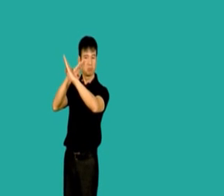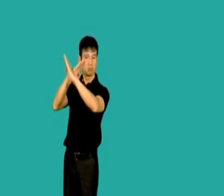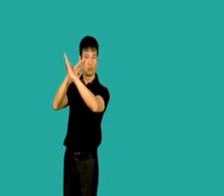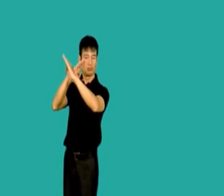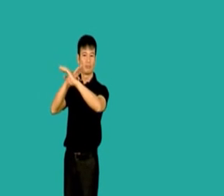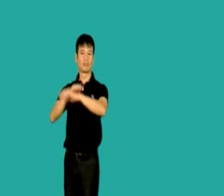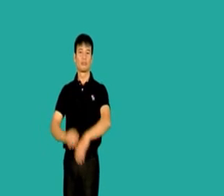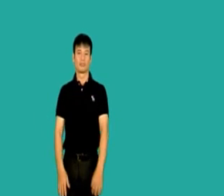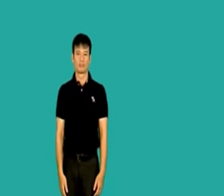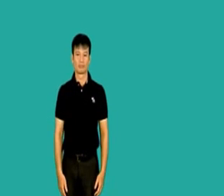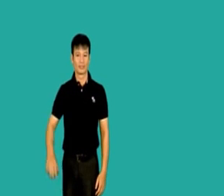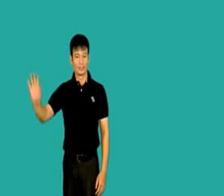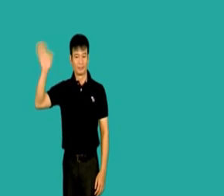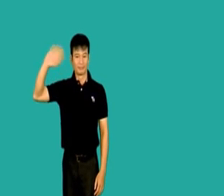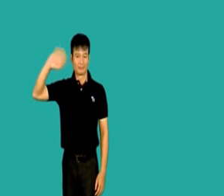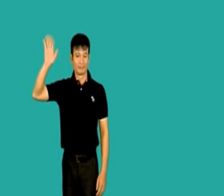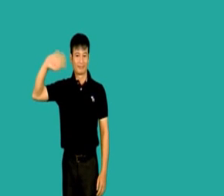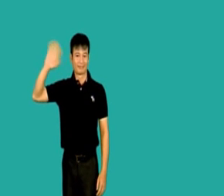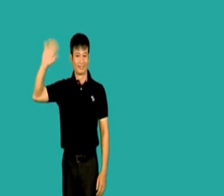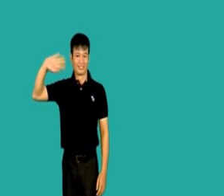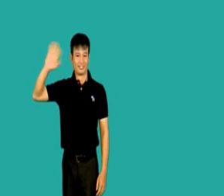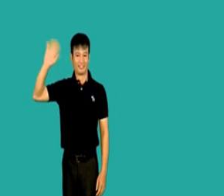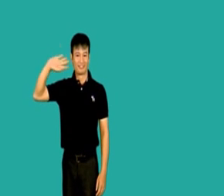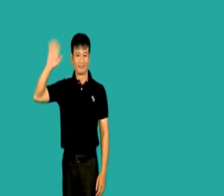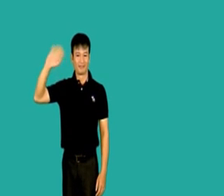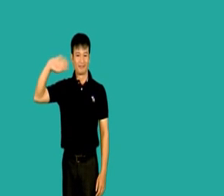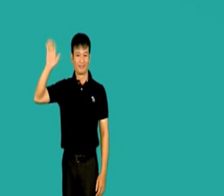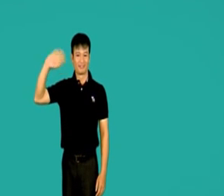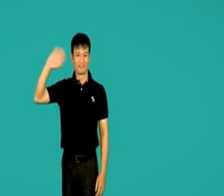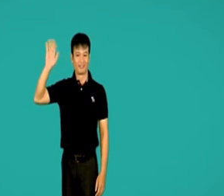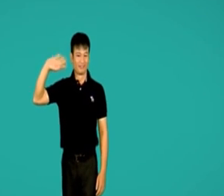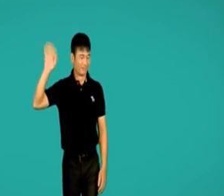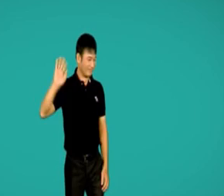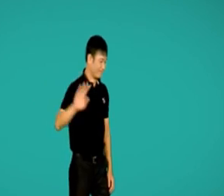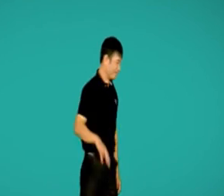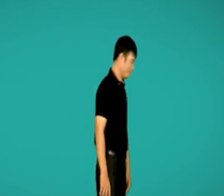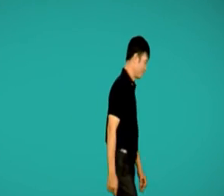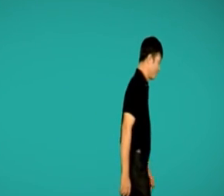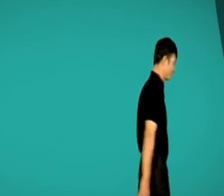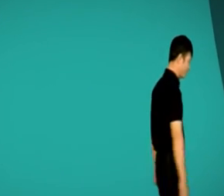disaster, and that you might contribute to the resilience of your community. Goodbye.